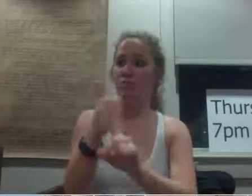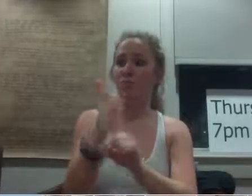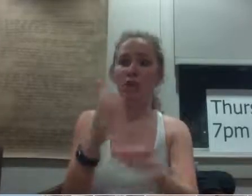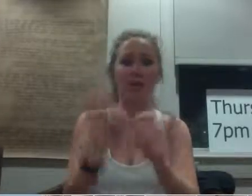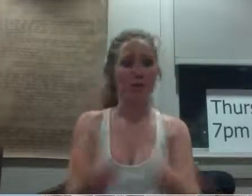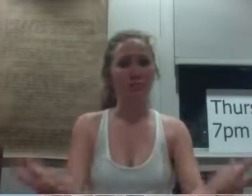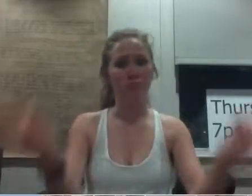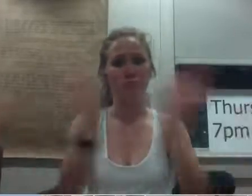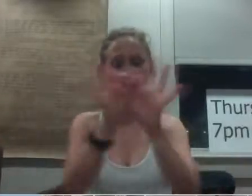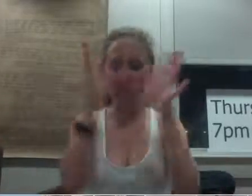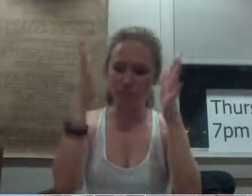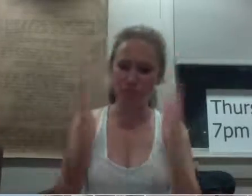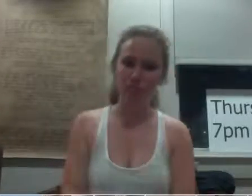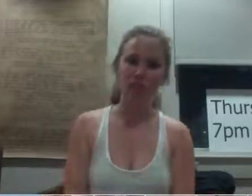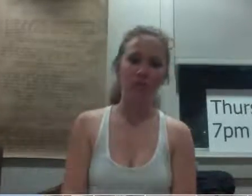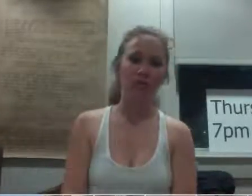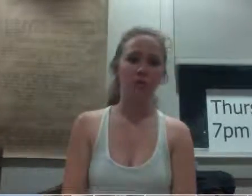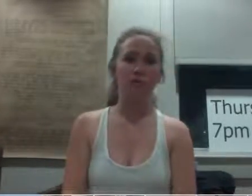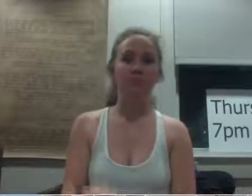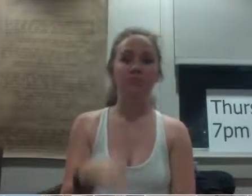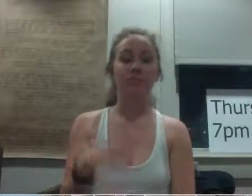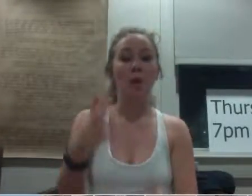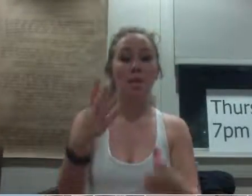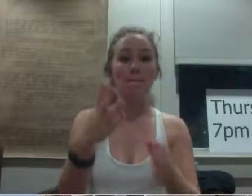president, who's a very, very important person.